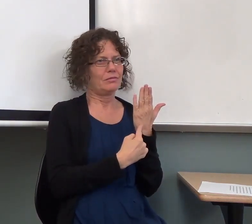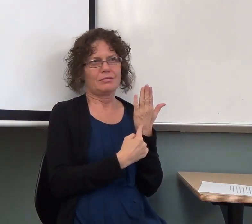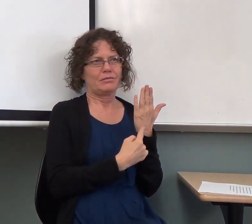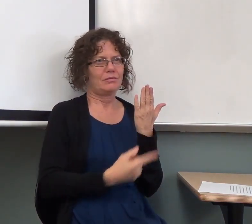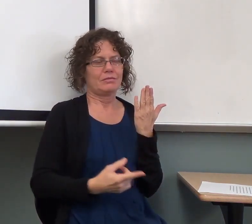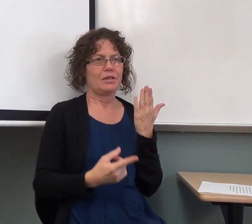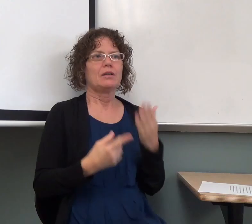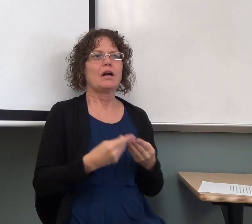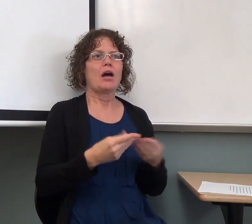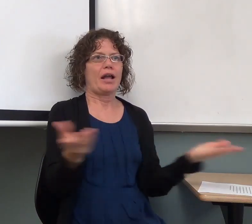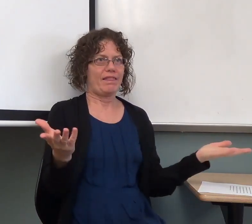time.